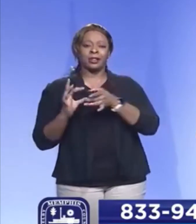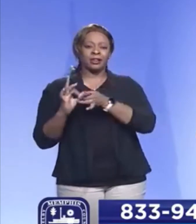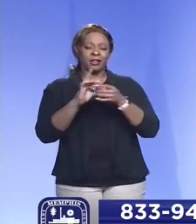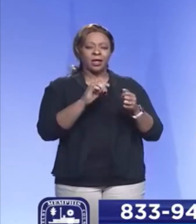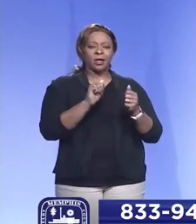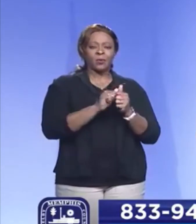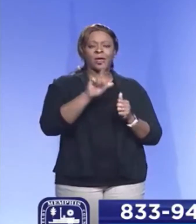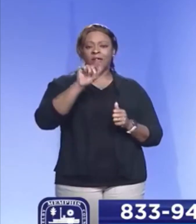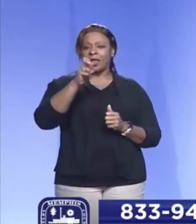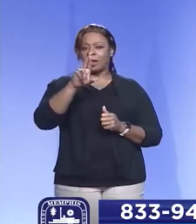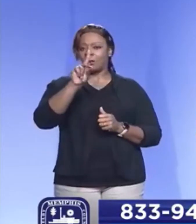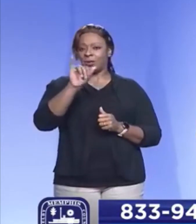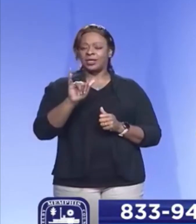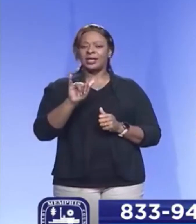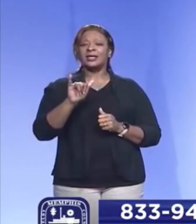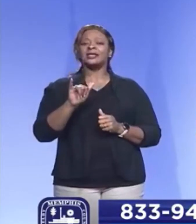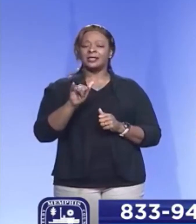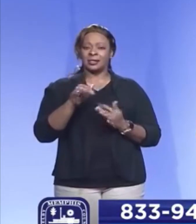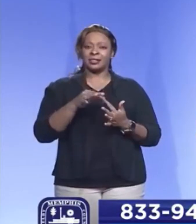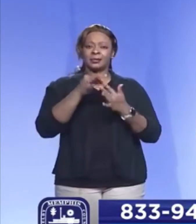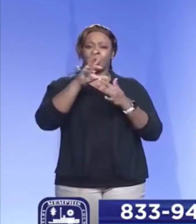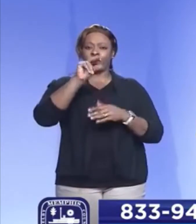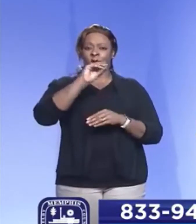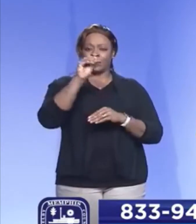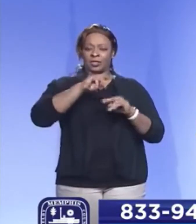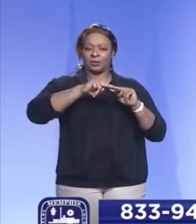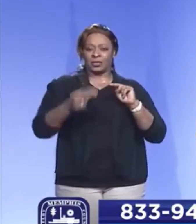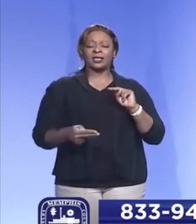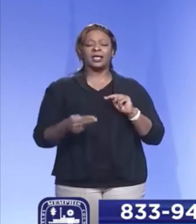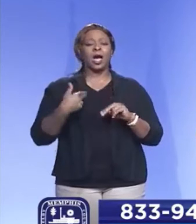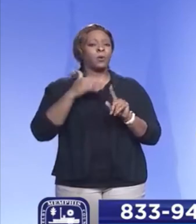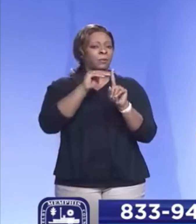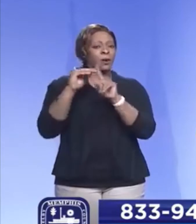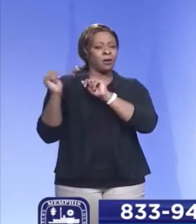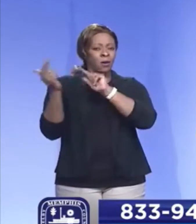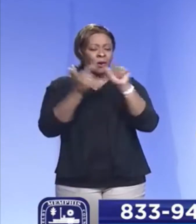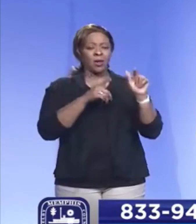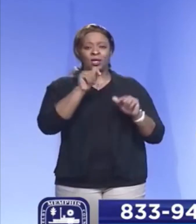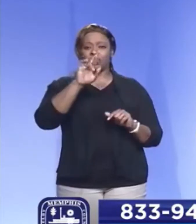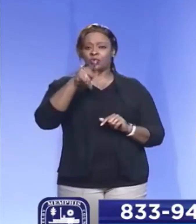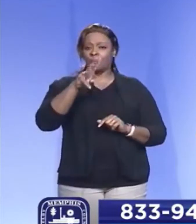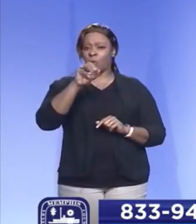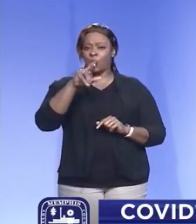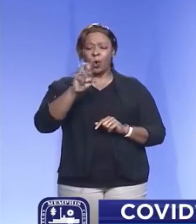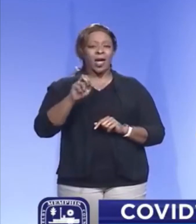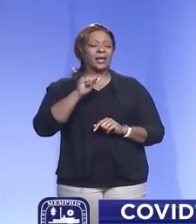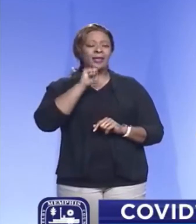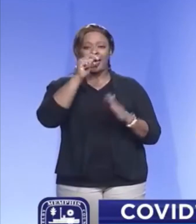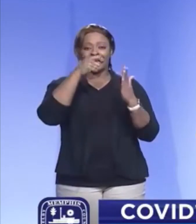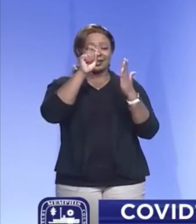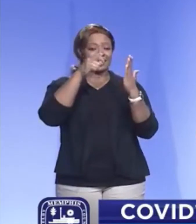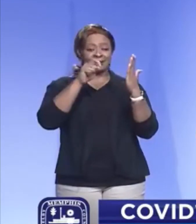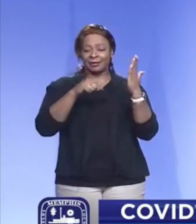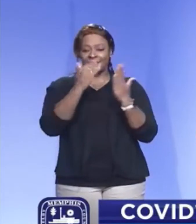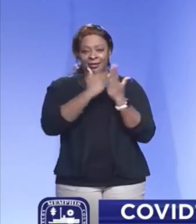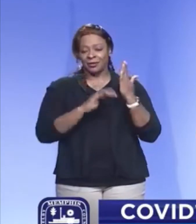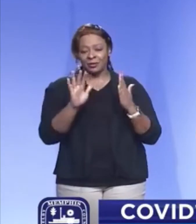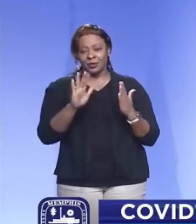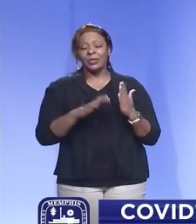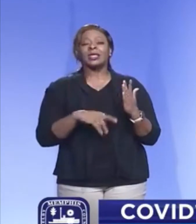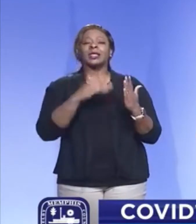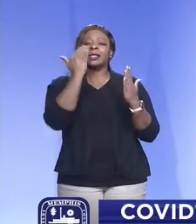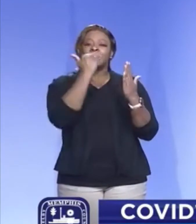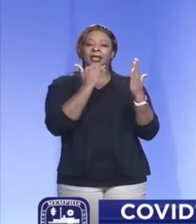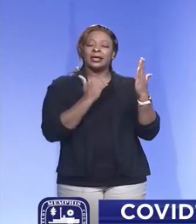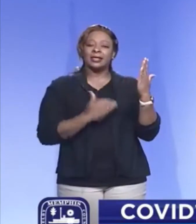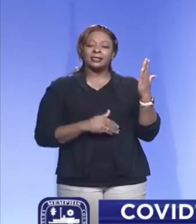of the 30% reduction. I want to remind everyone that the tripwires are not a checklist. They are a list of